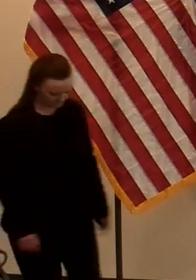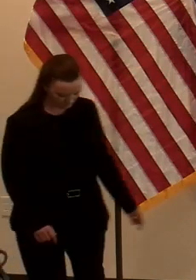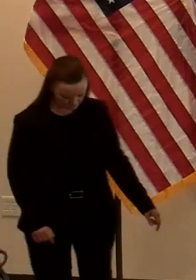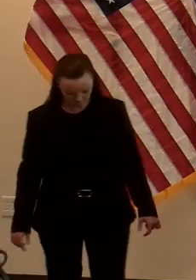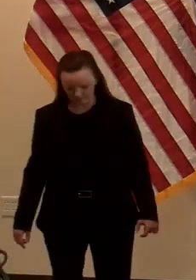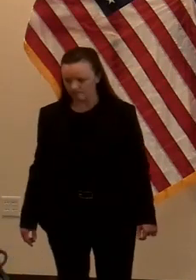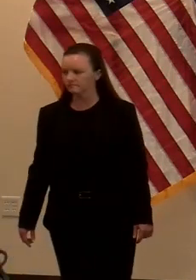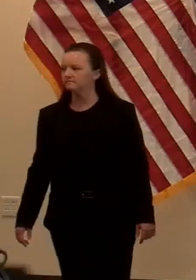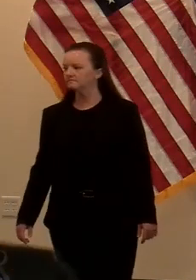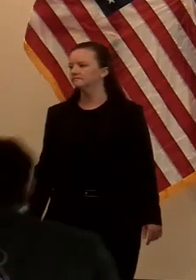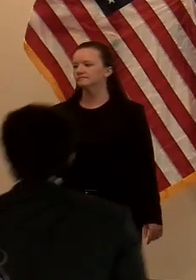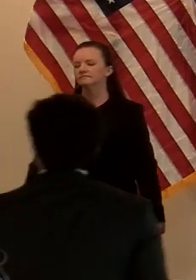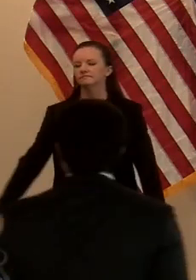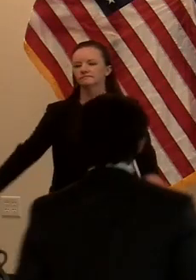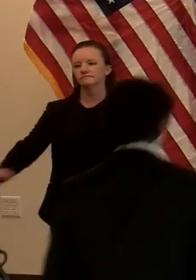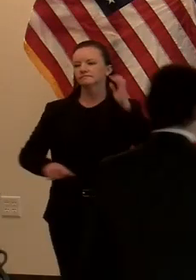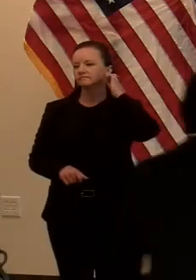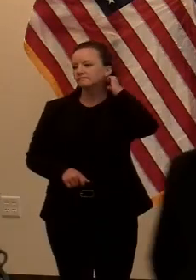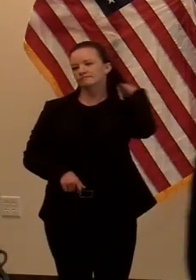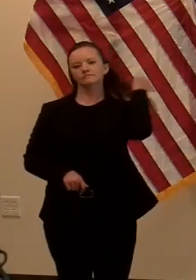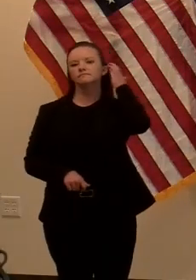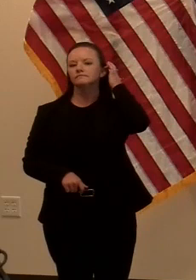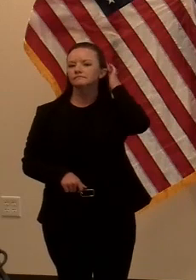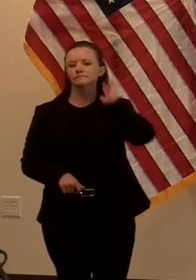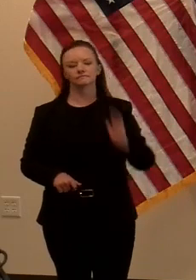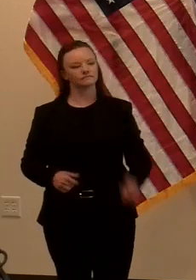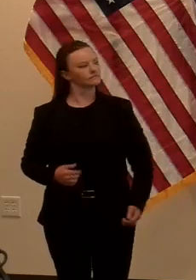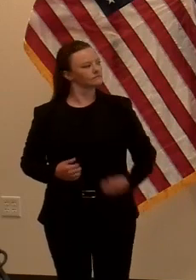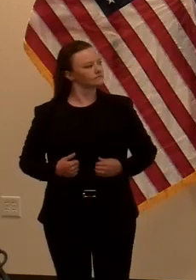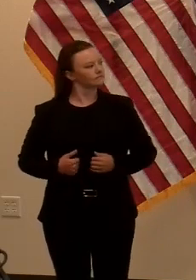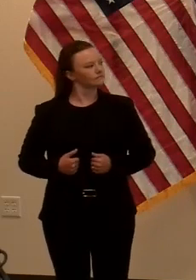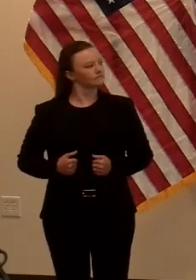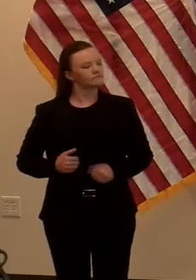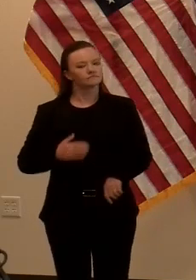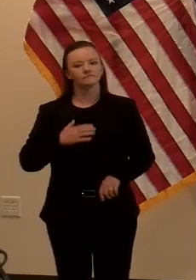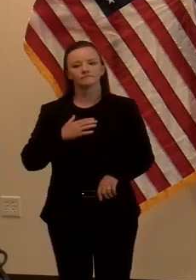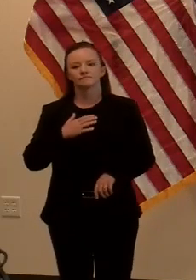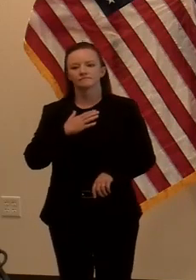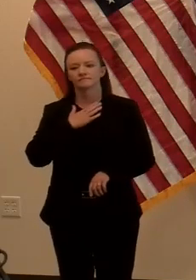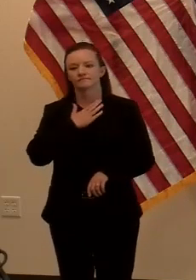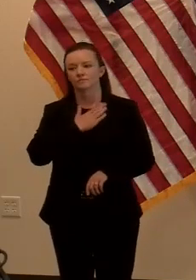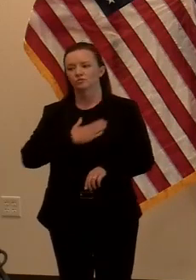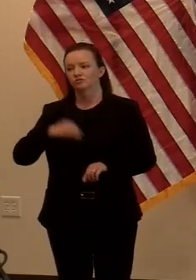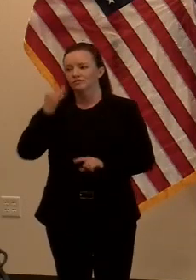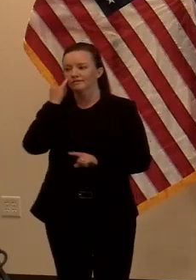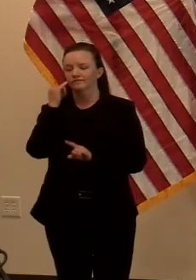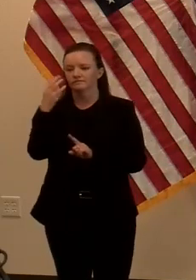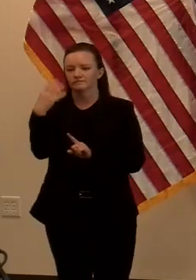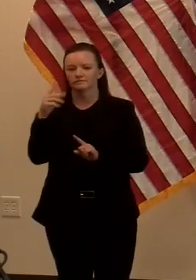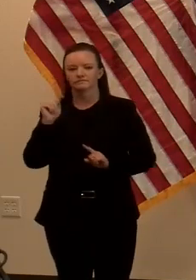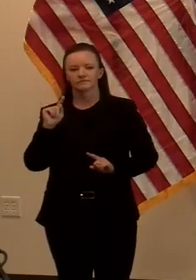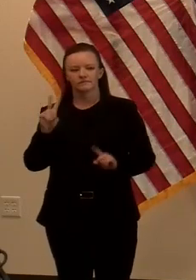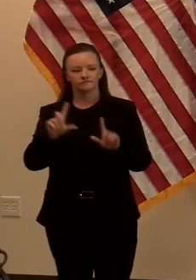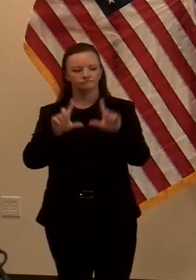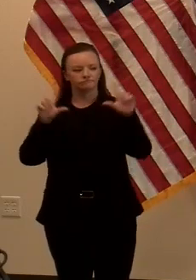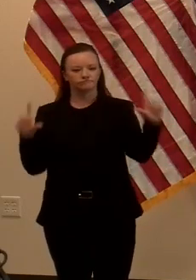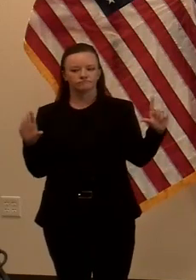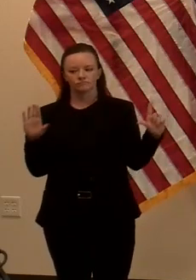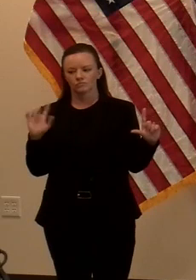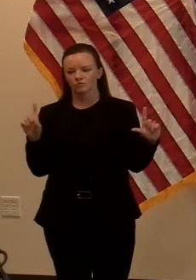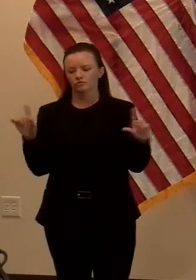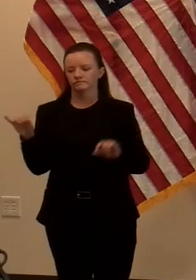We always appreciate it. TV2 wants to make sure that they get the video board as well. We're going to have